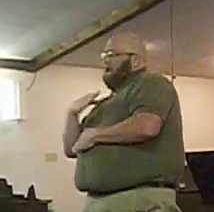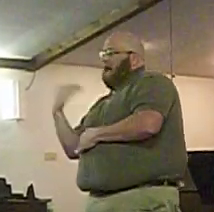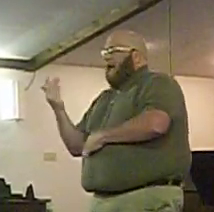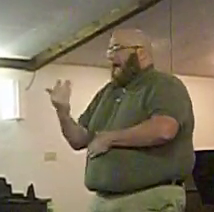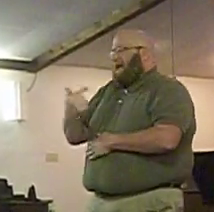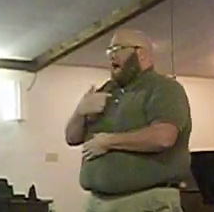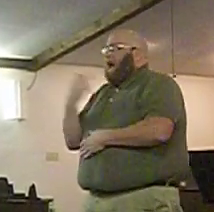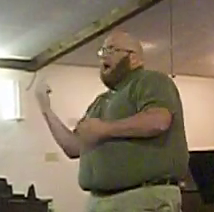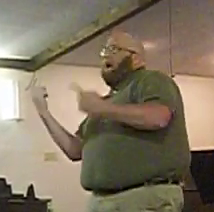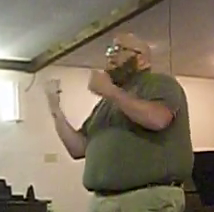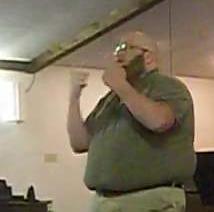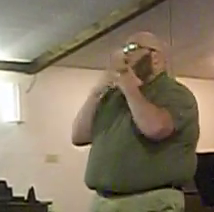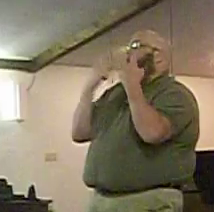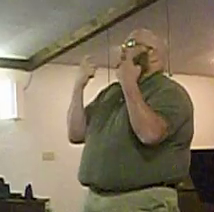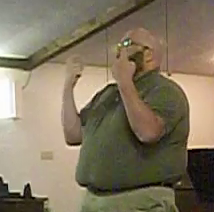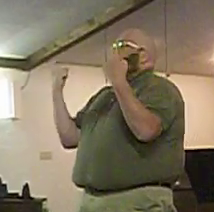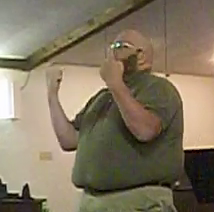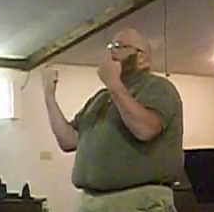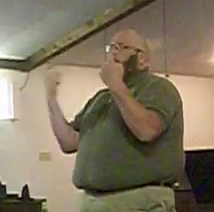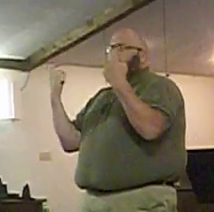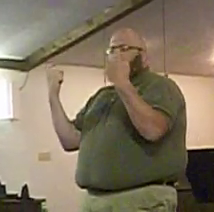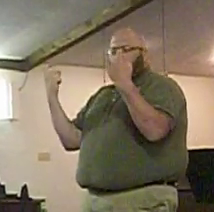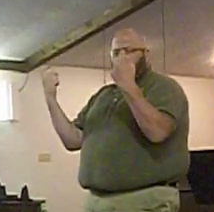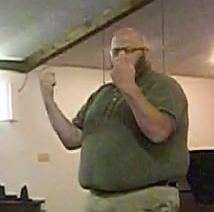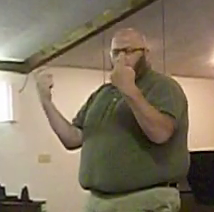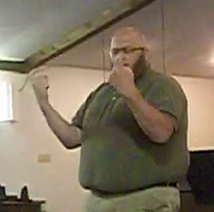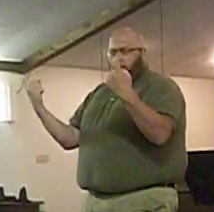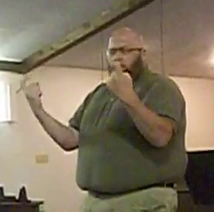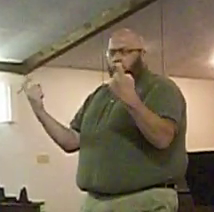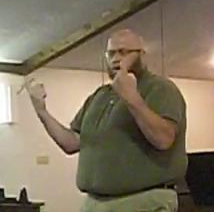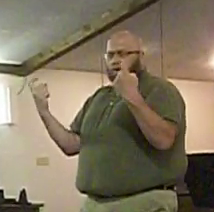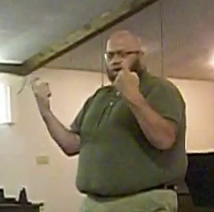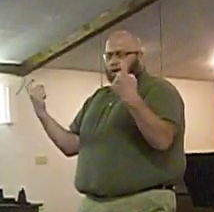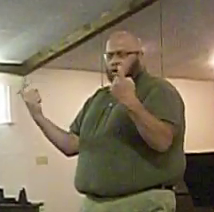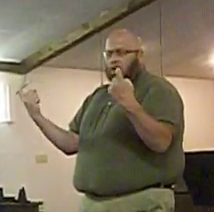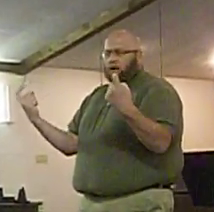and then almost up